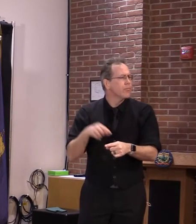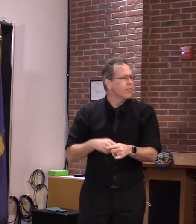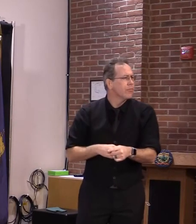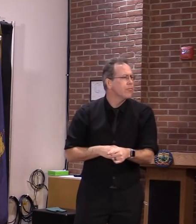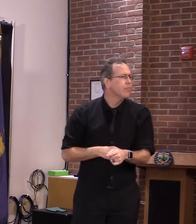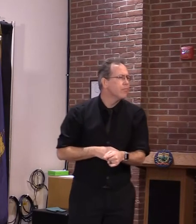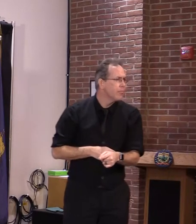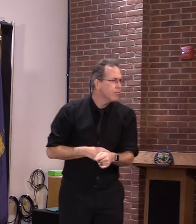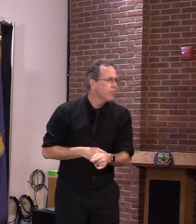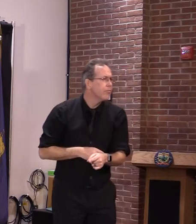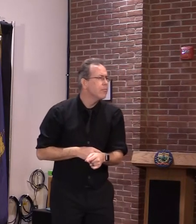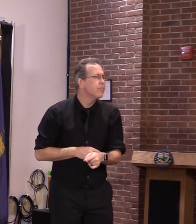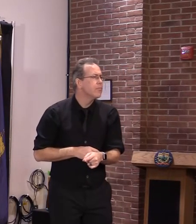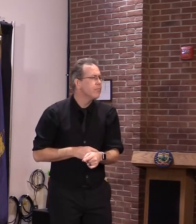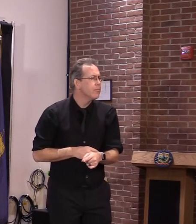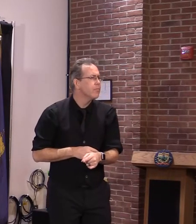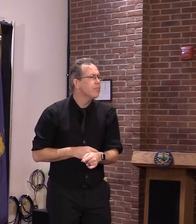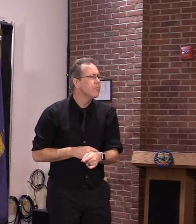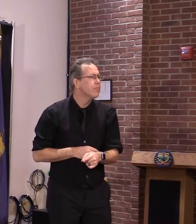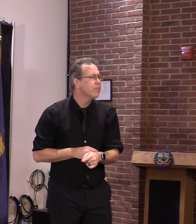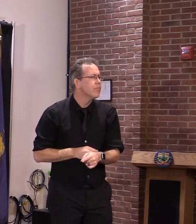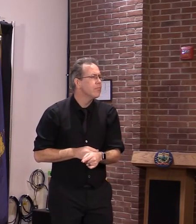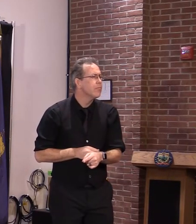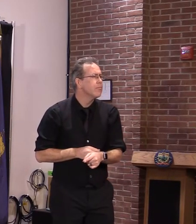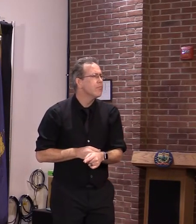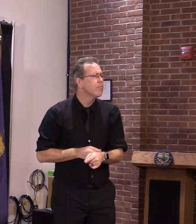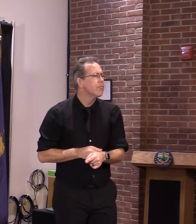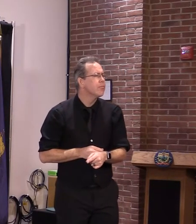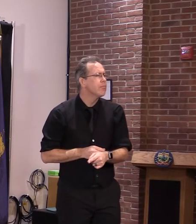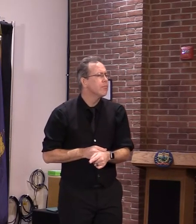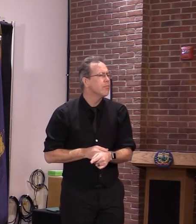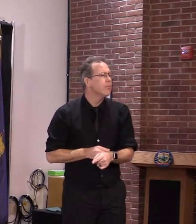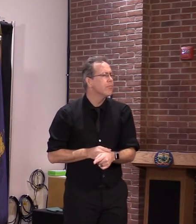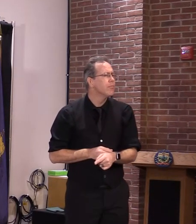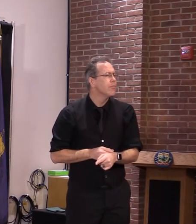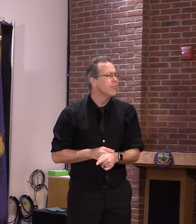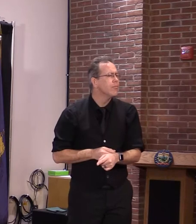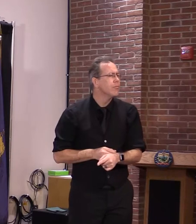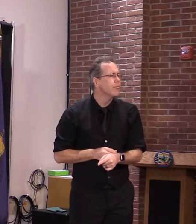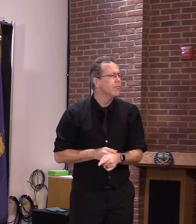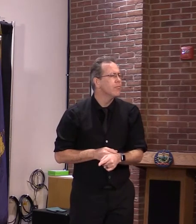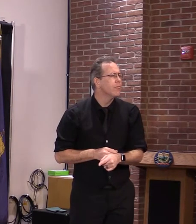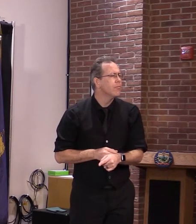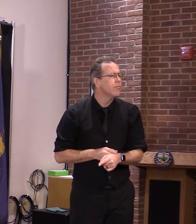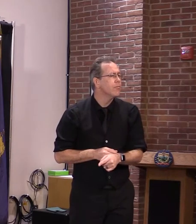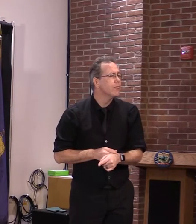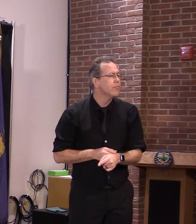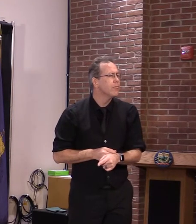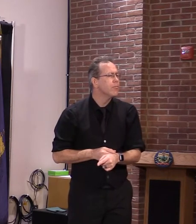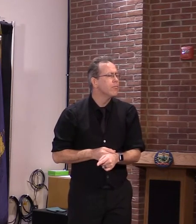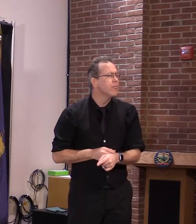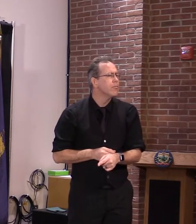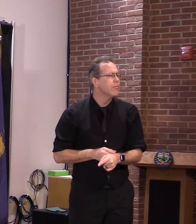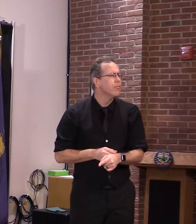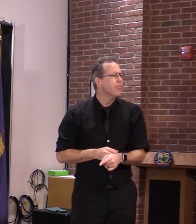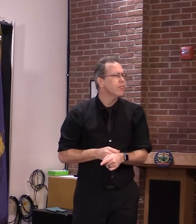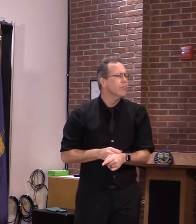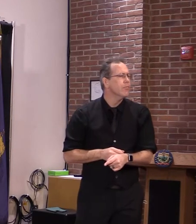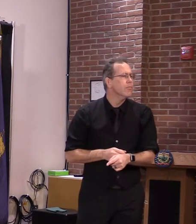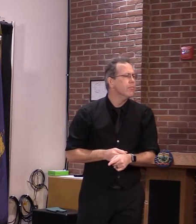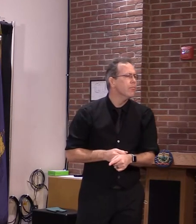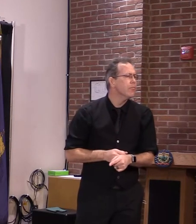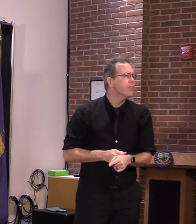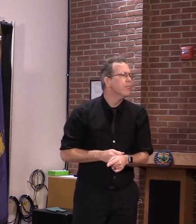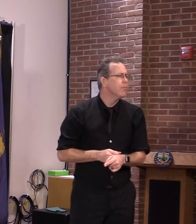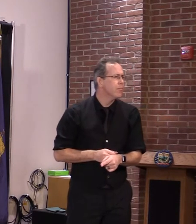student or staff has been identified with an exposure risk but can't or won't test? Can't test because there's not